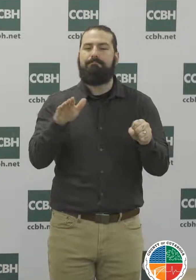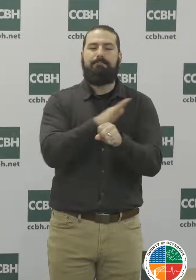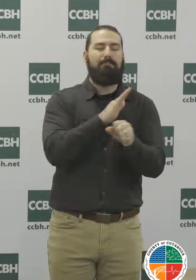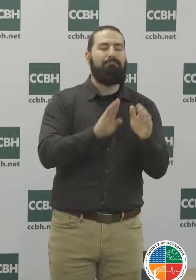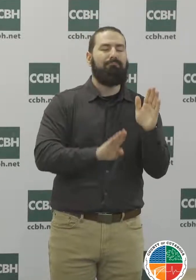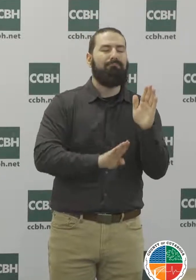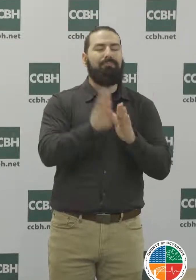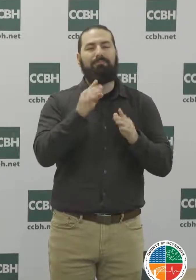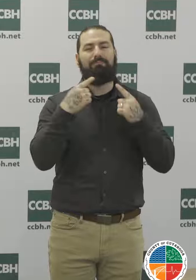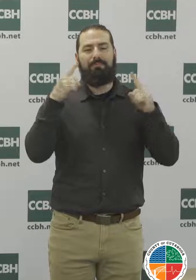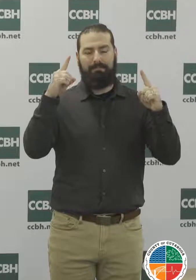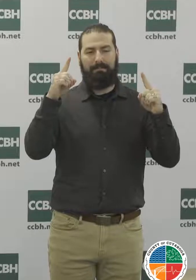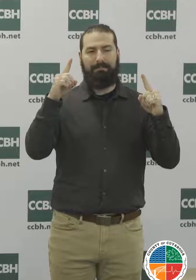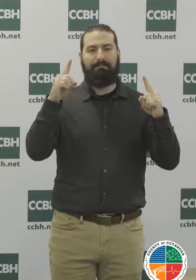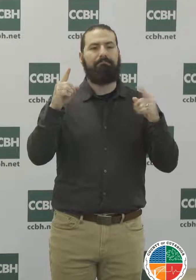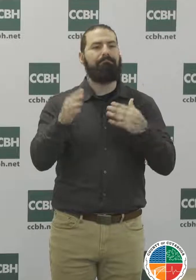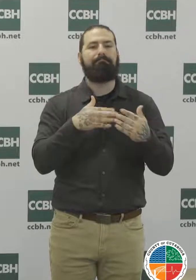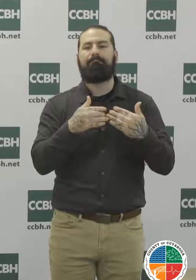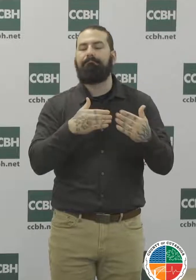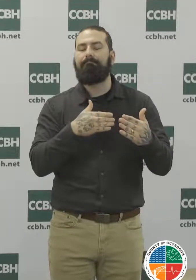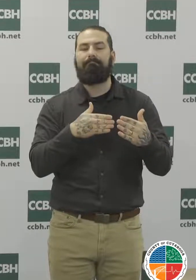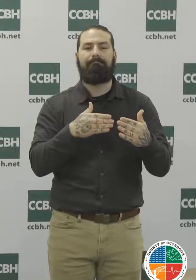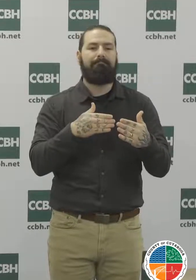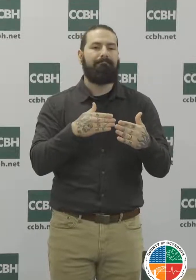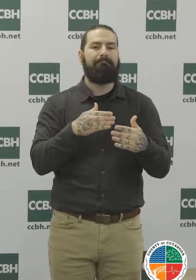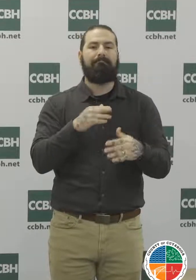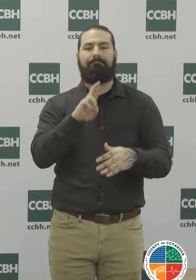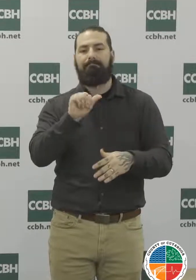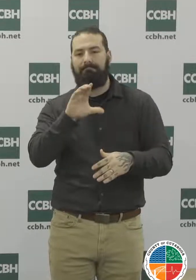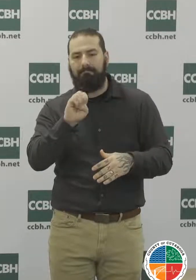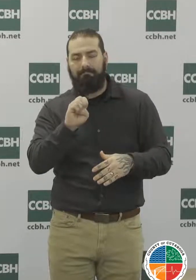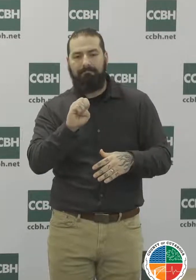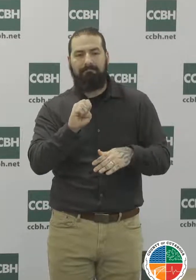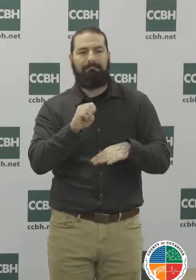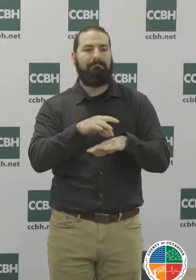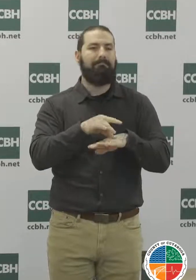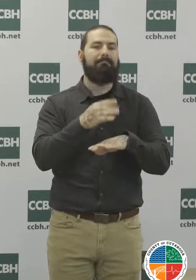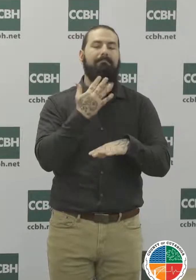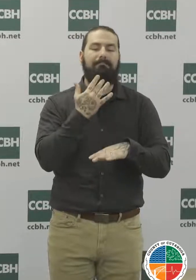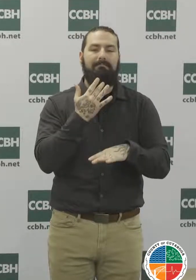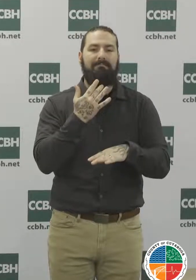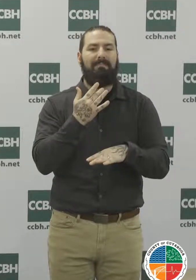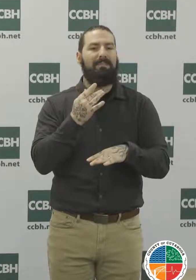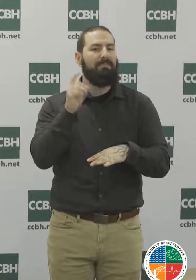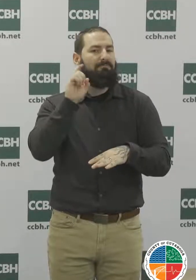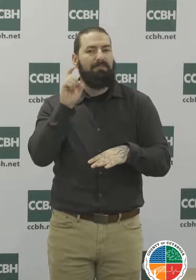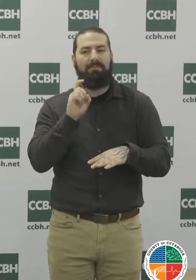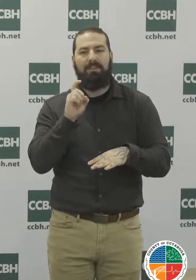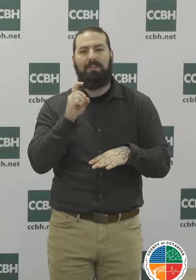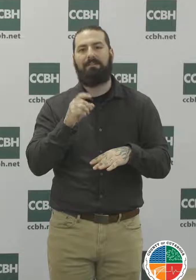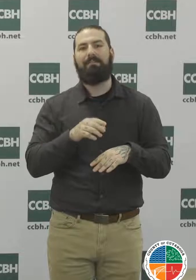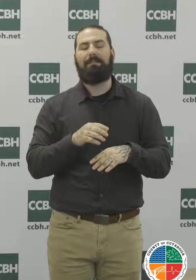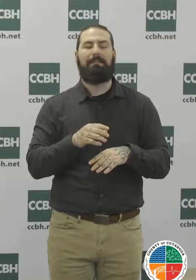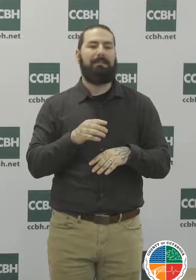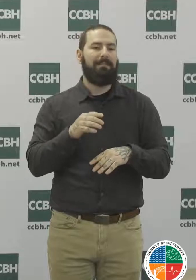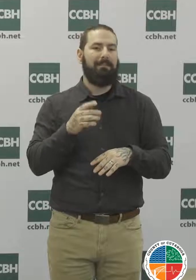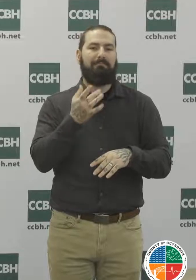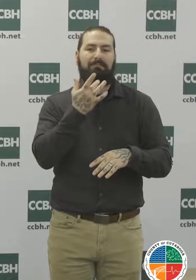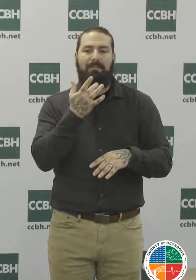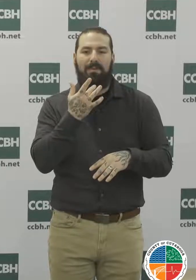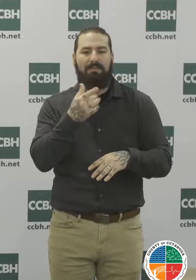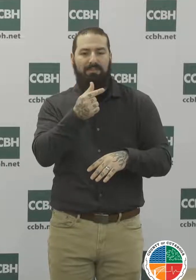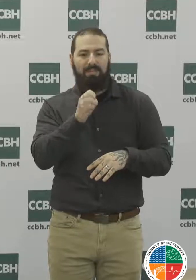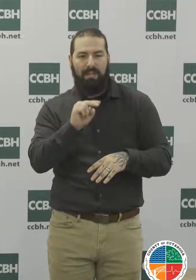race, ethnicity, gender, religion, language, sexual